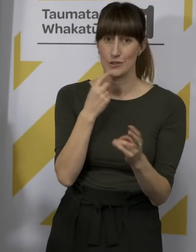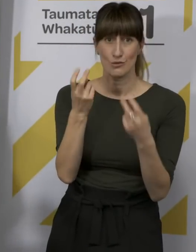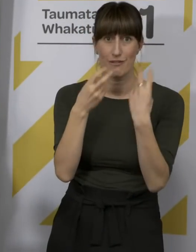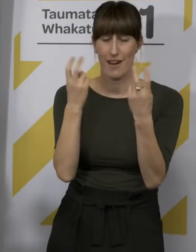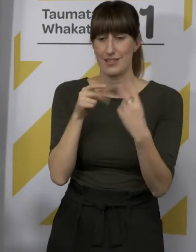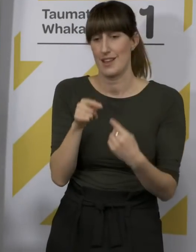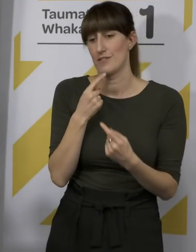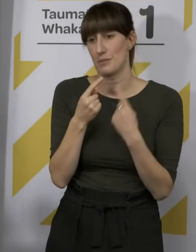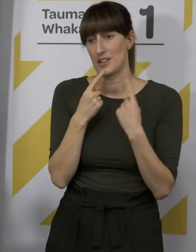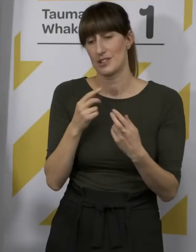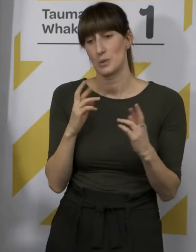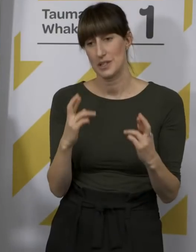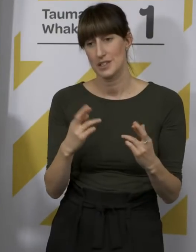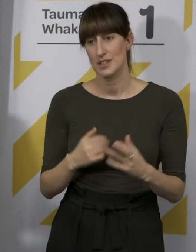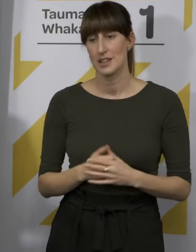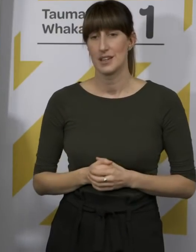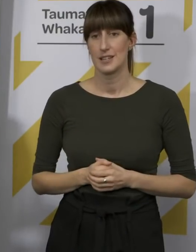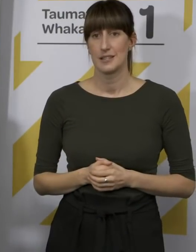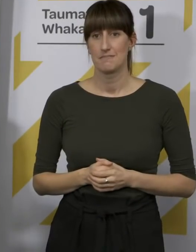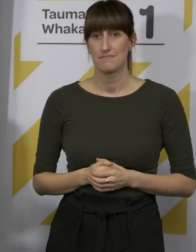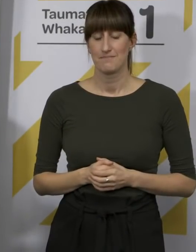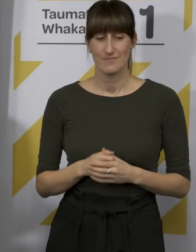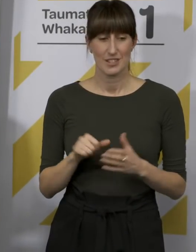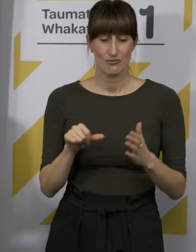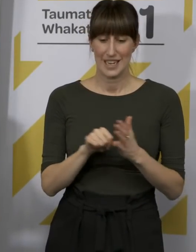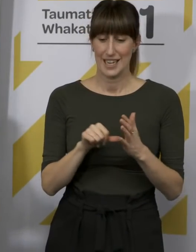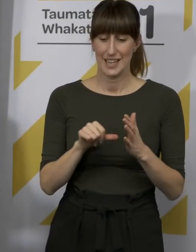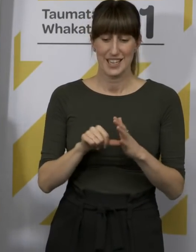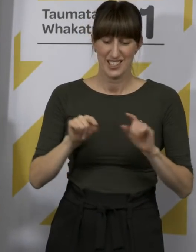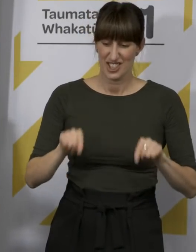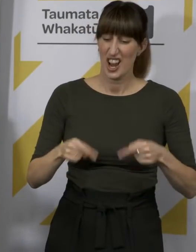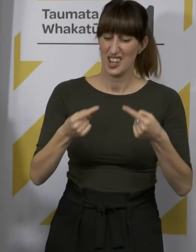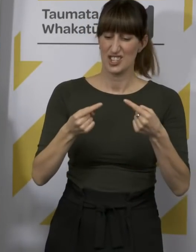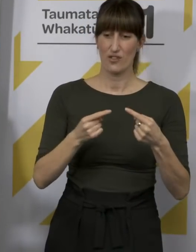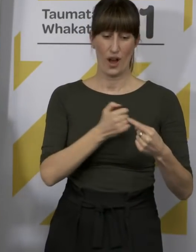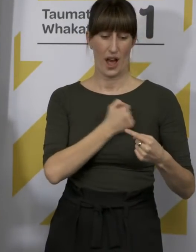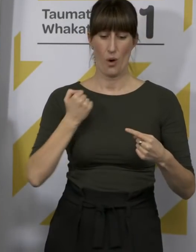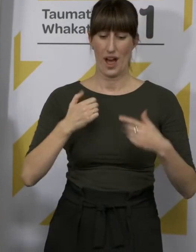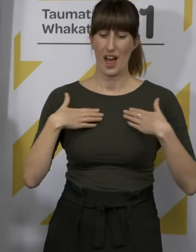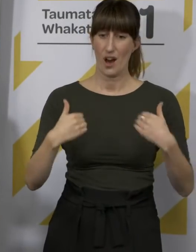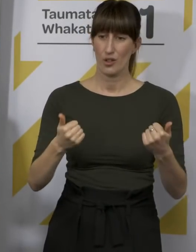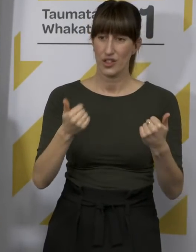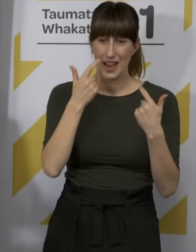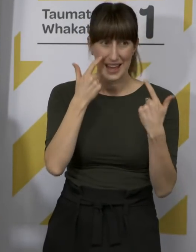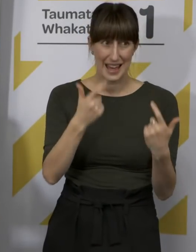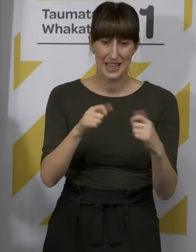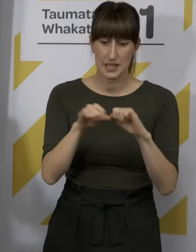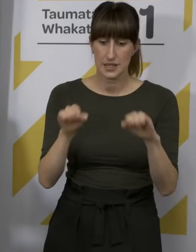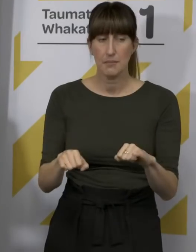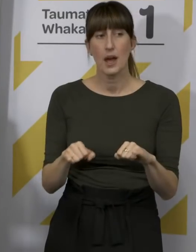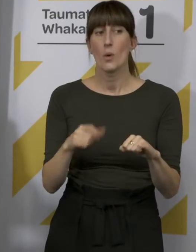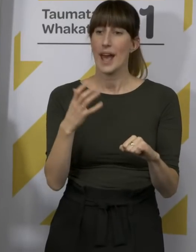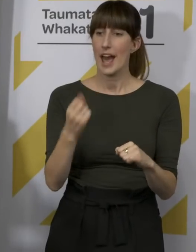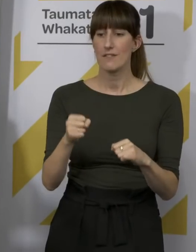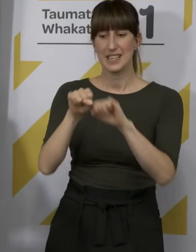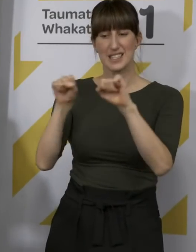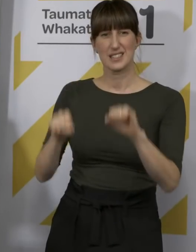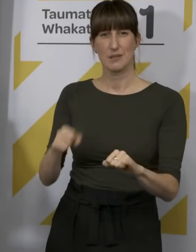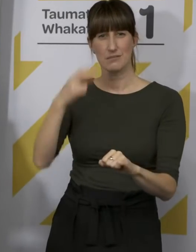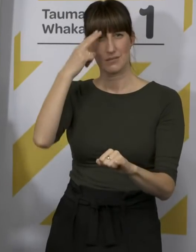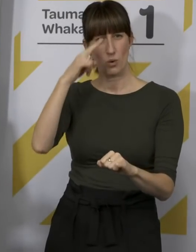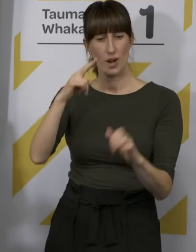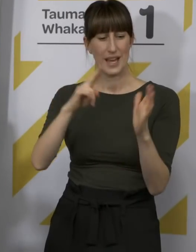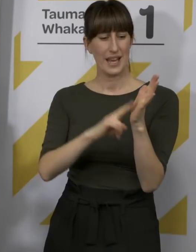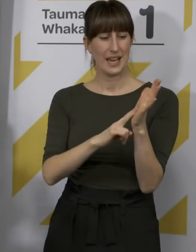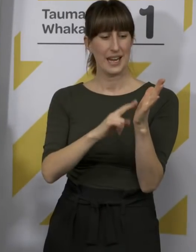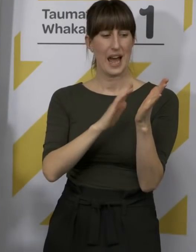one of the key challenges for the healthcare system, is being able to link up. We do have the NHI. Once we have the NHI, we